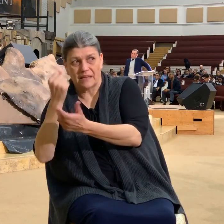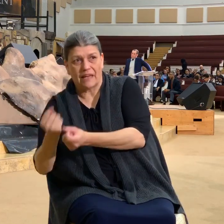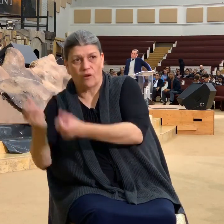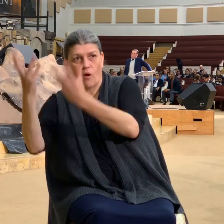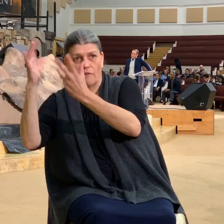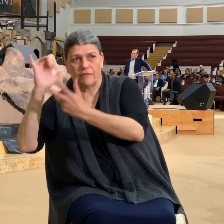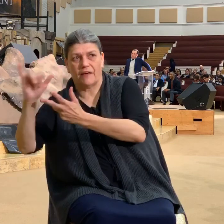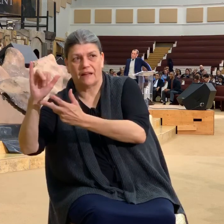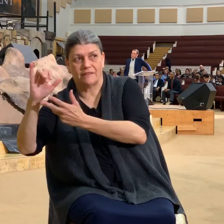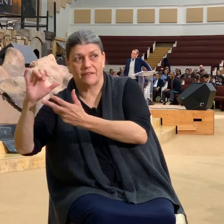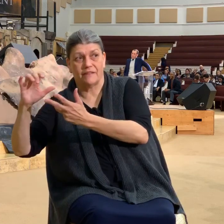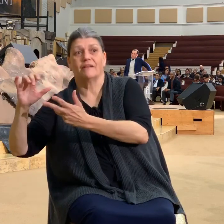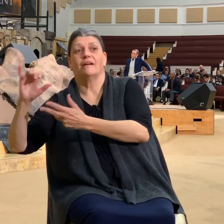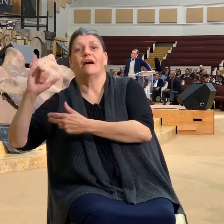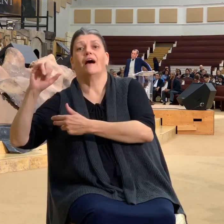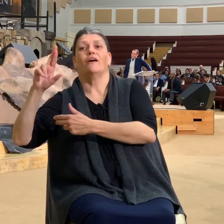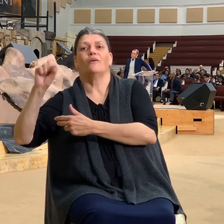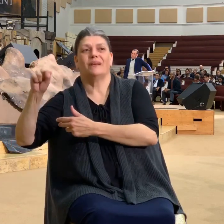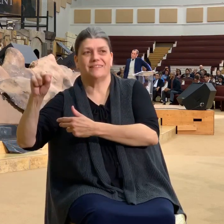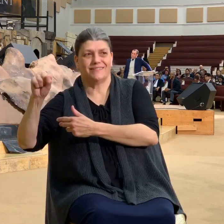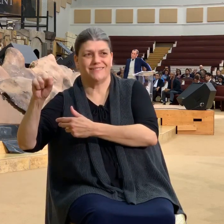IRS.